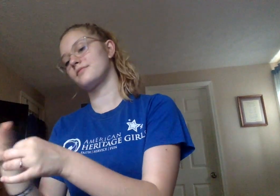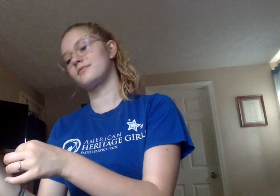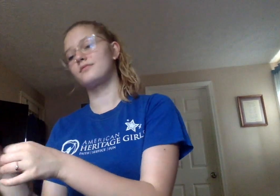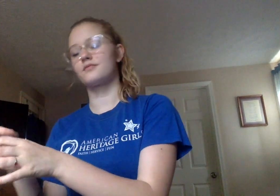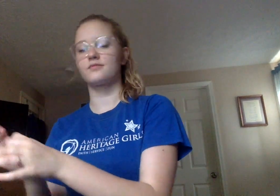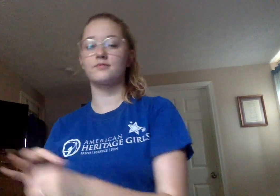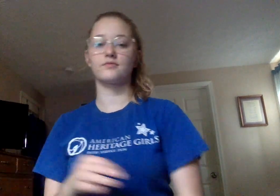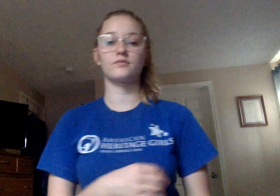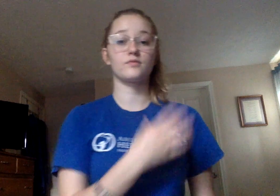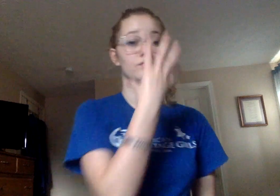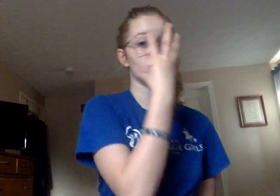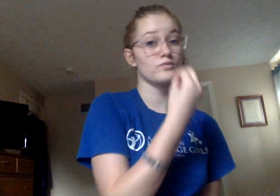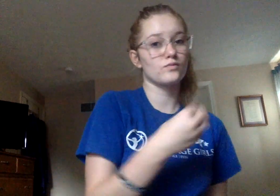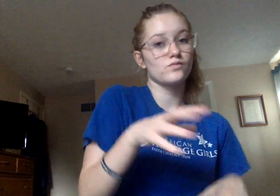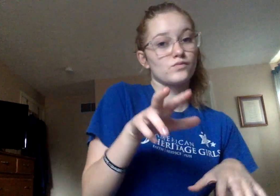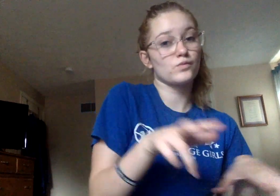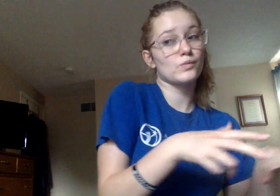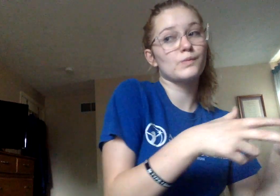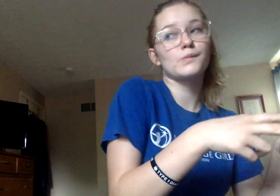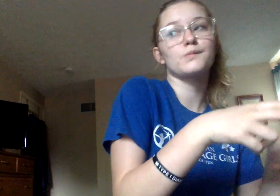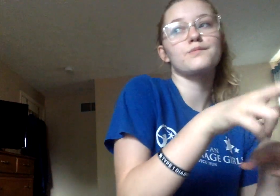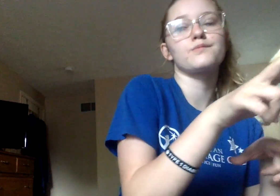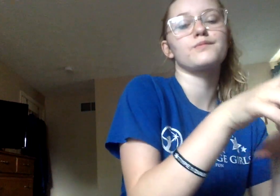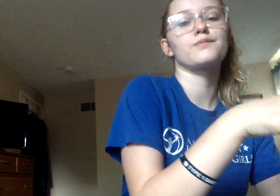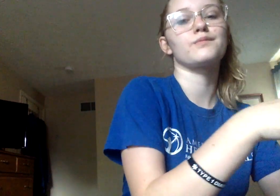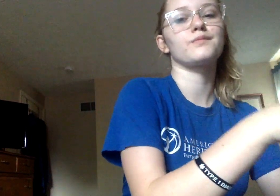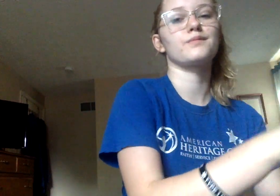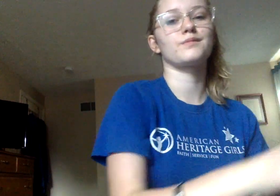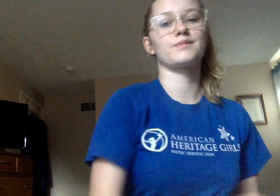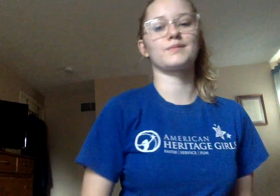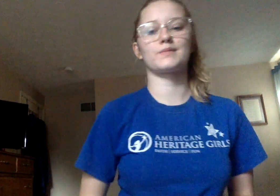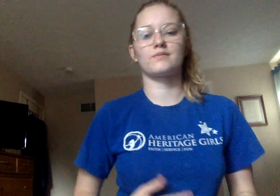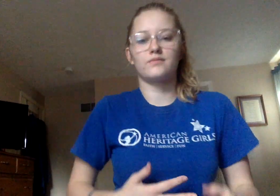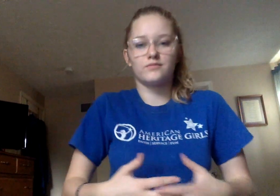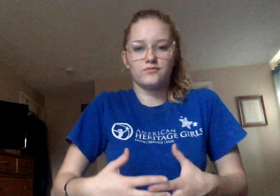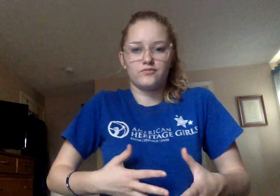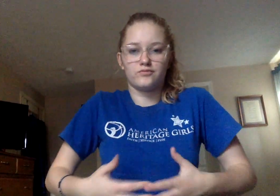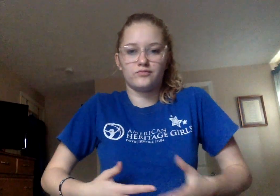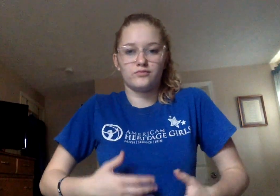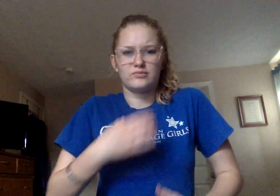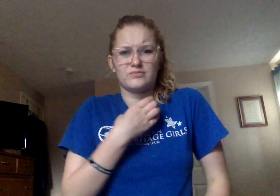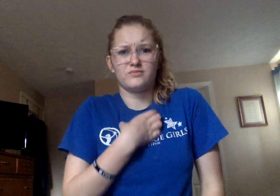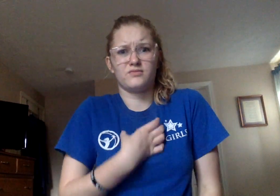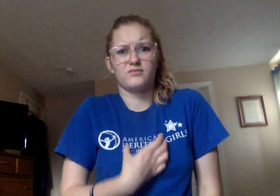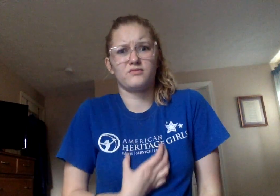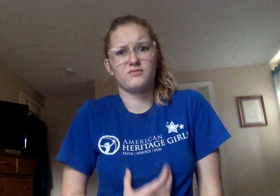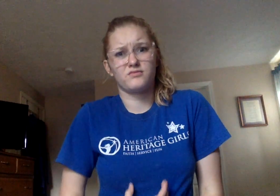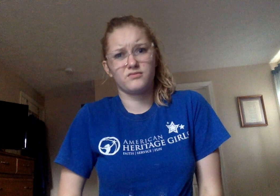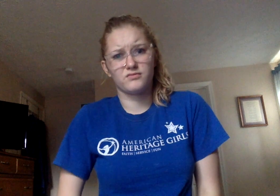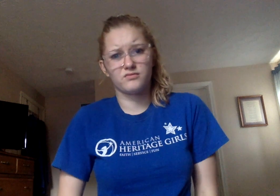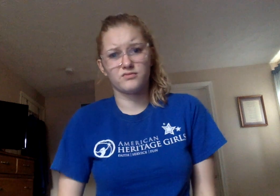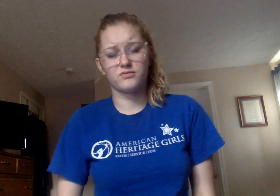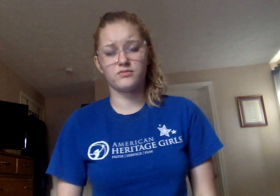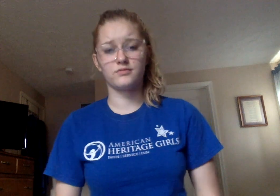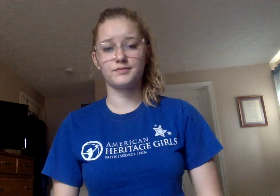strolled away down the path. His tummy rumbled loudly. At the end of the path he saw a cottage